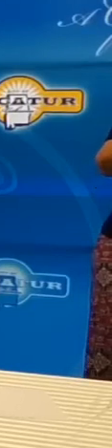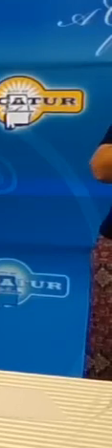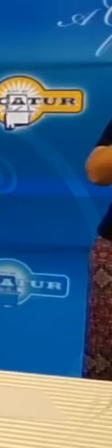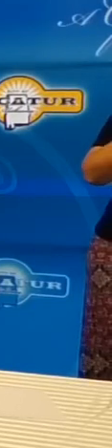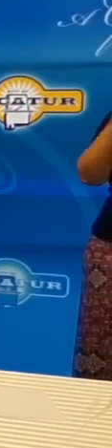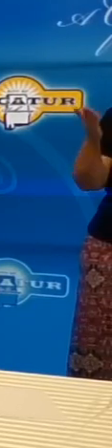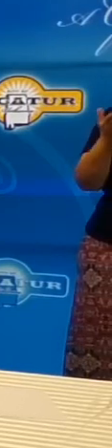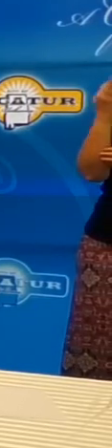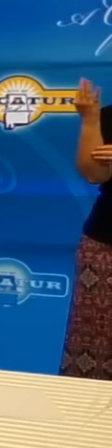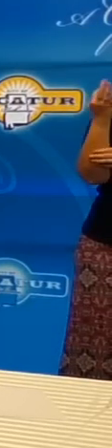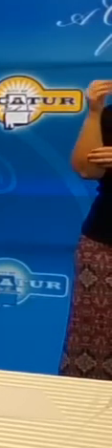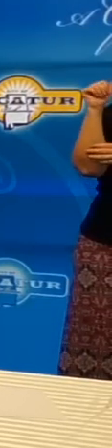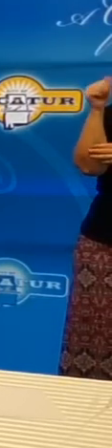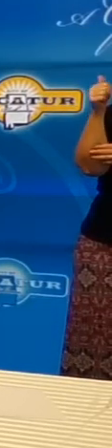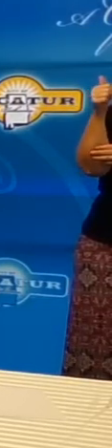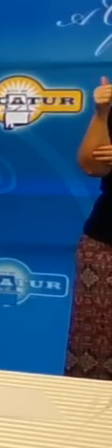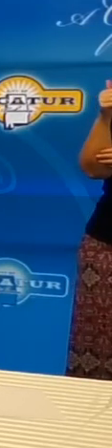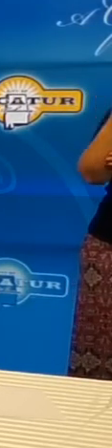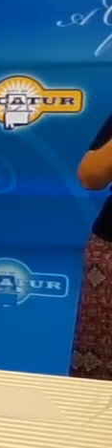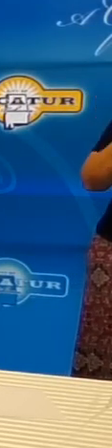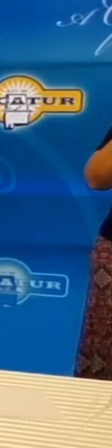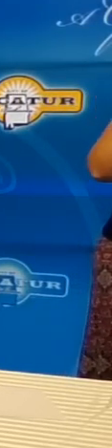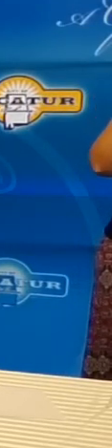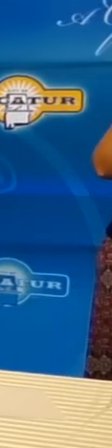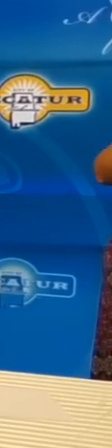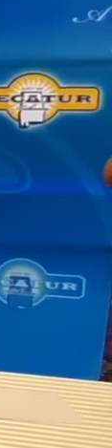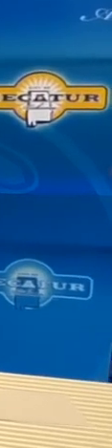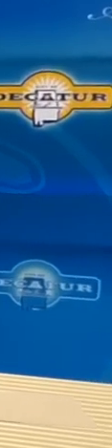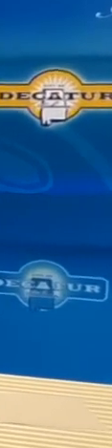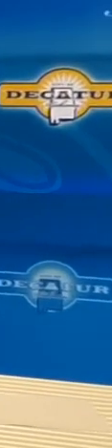at 10 o'clock. I believe we're expecting a representative from